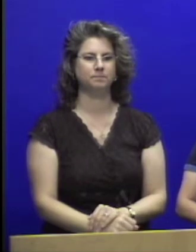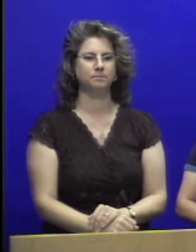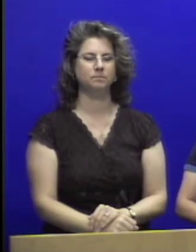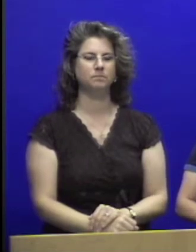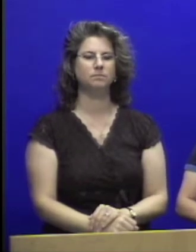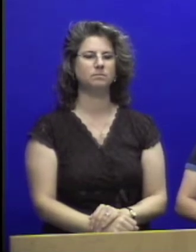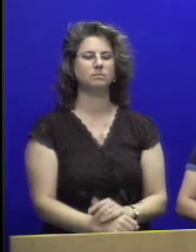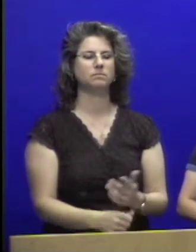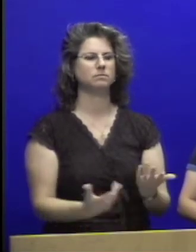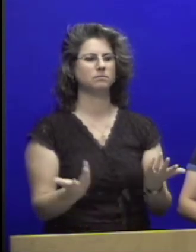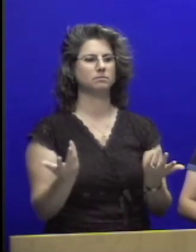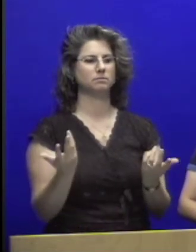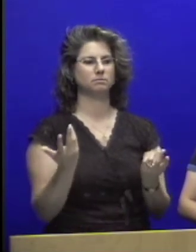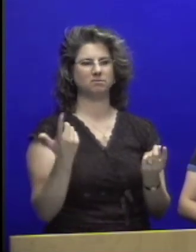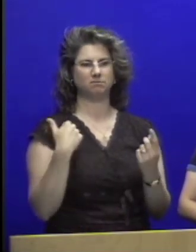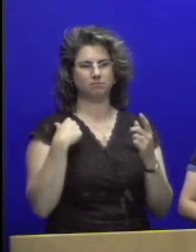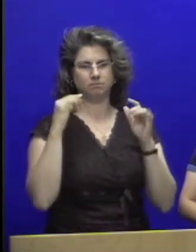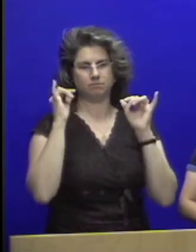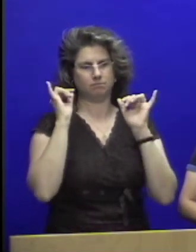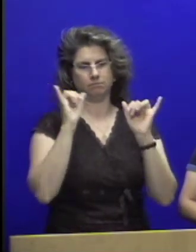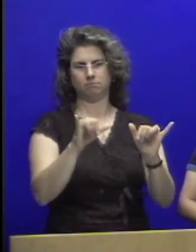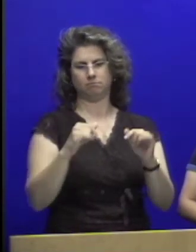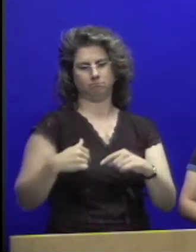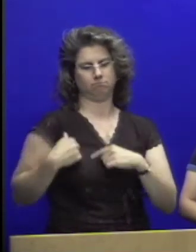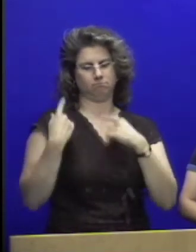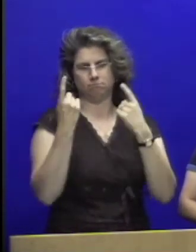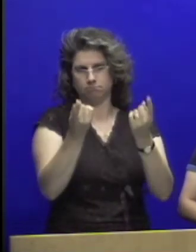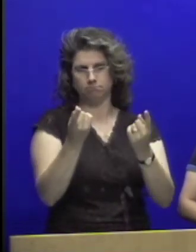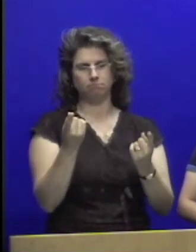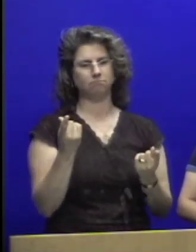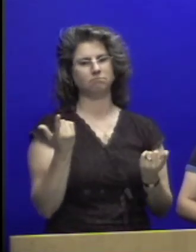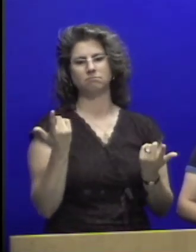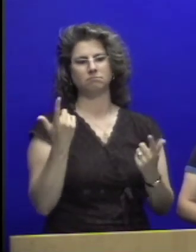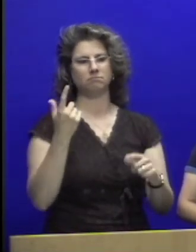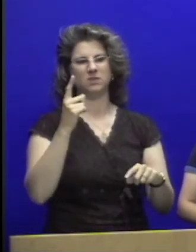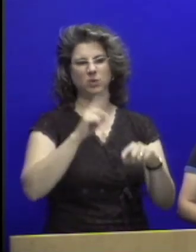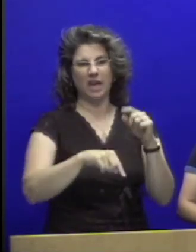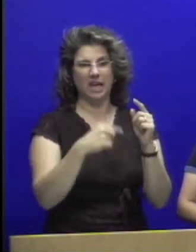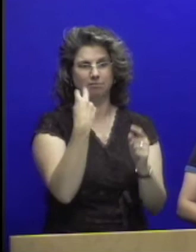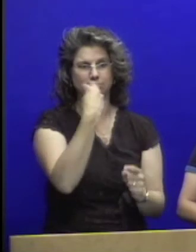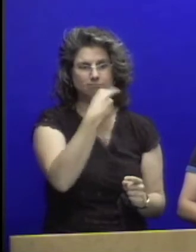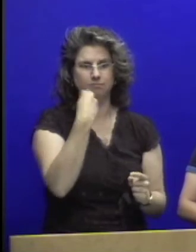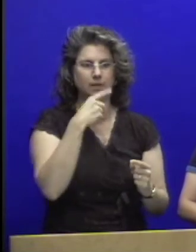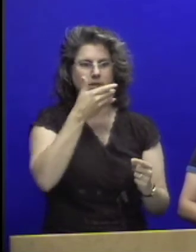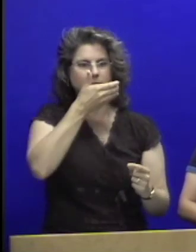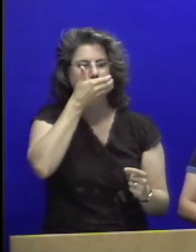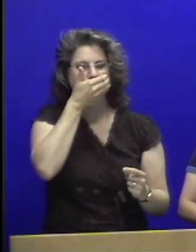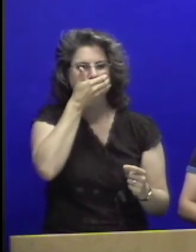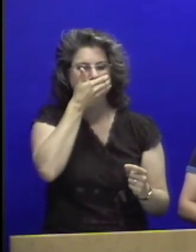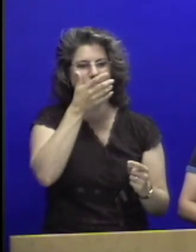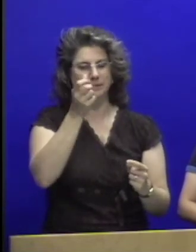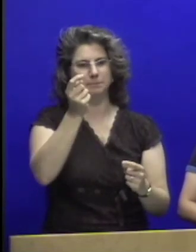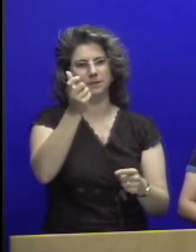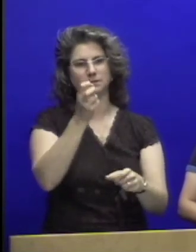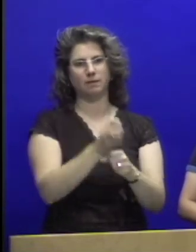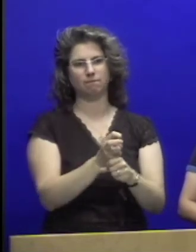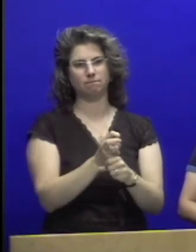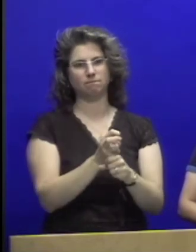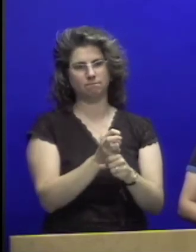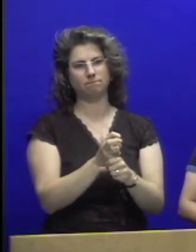There are no exceptions to this, so you will not be able to read lips.